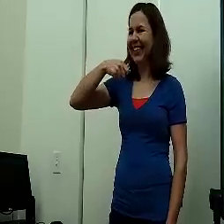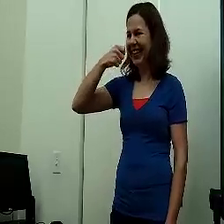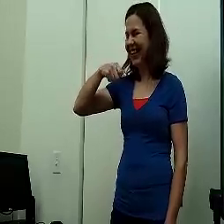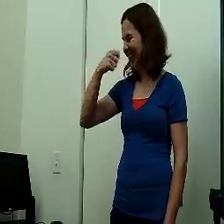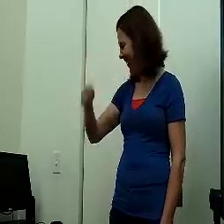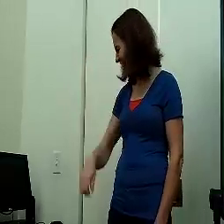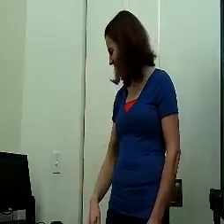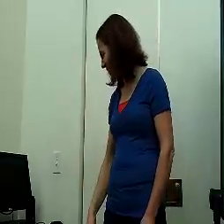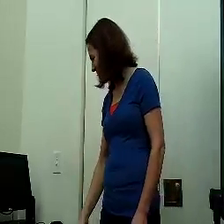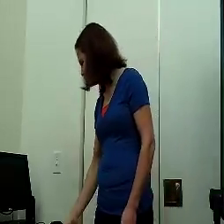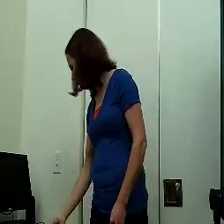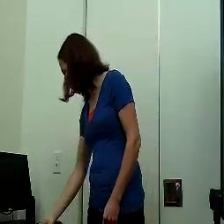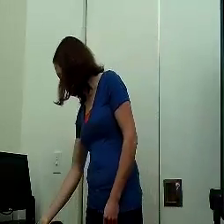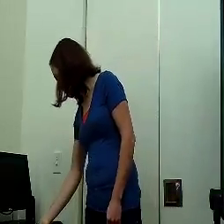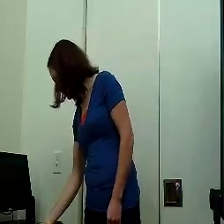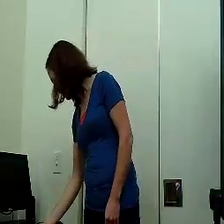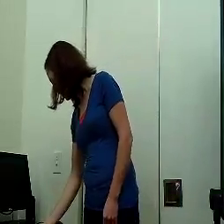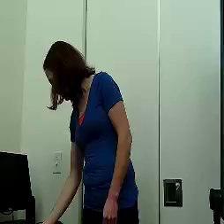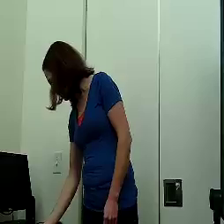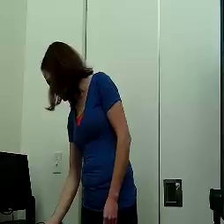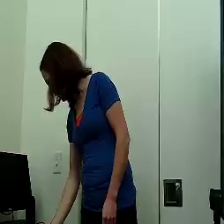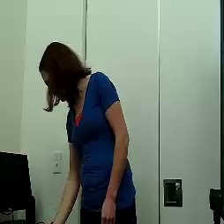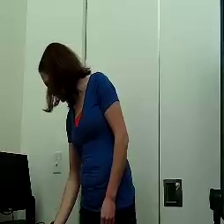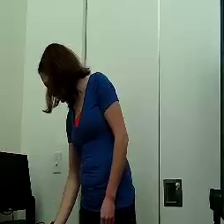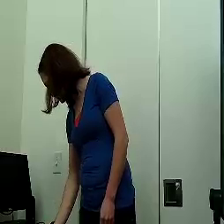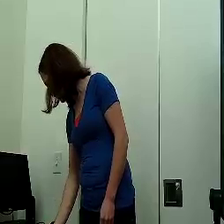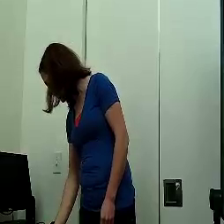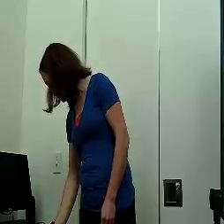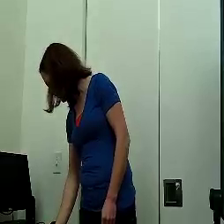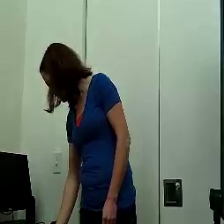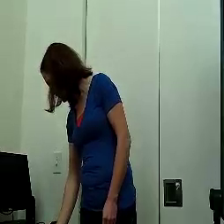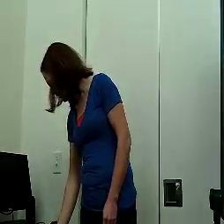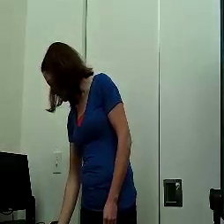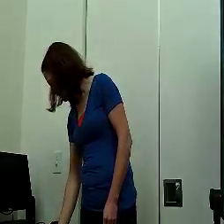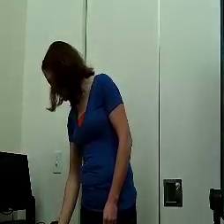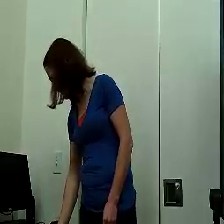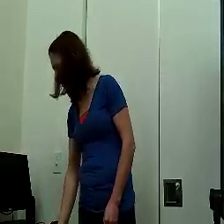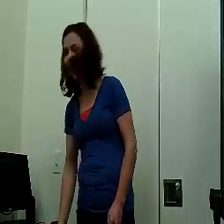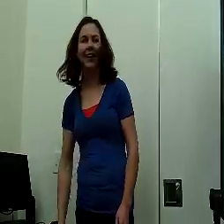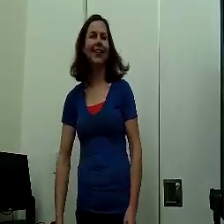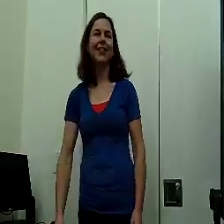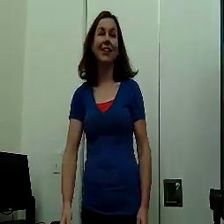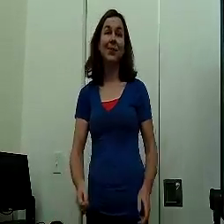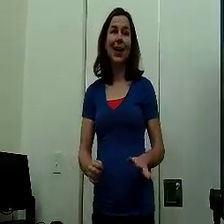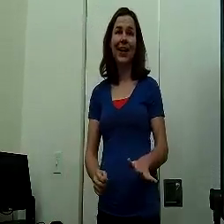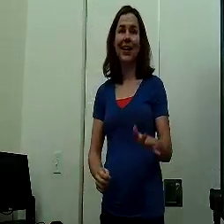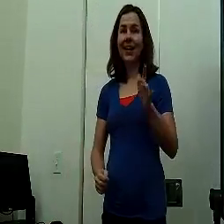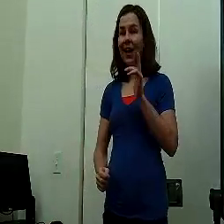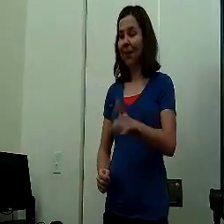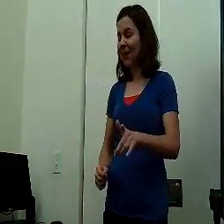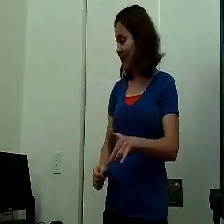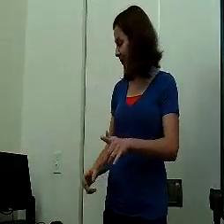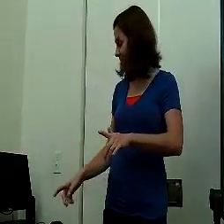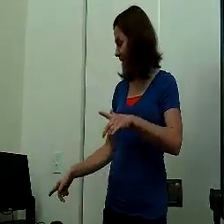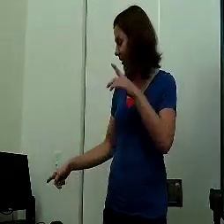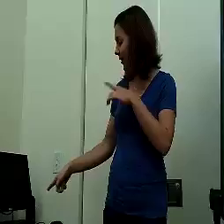There you go. Eat. All right. Let's go to. Okay. So this is one I want to do because it